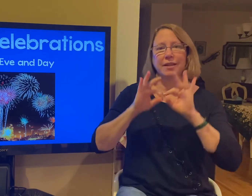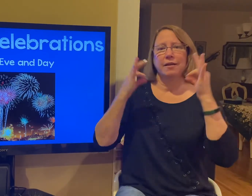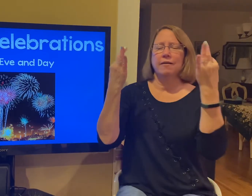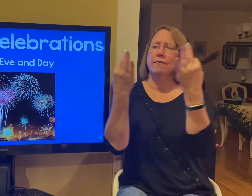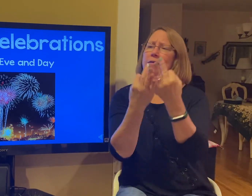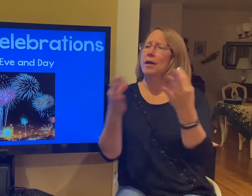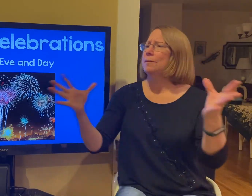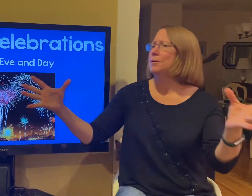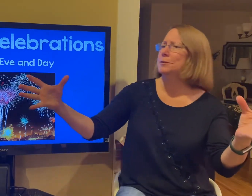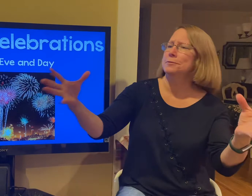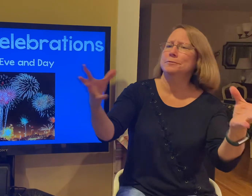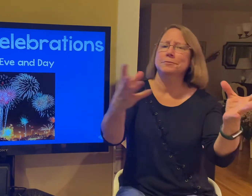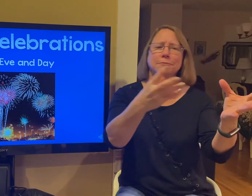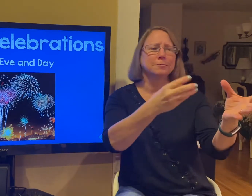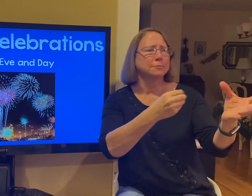together on New Year's Day.